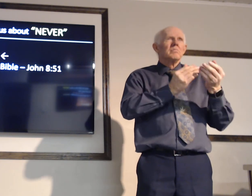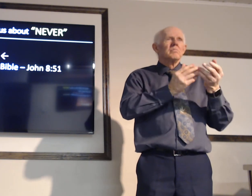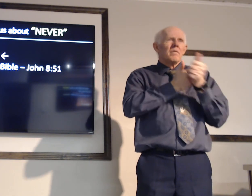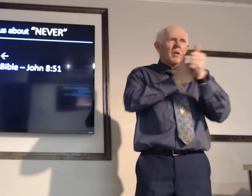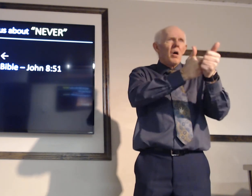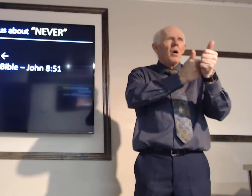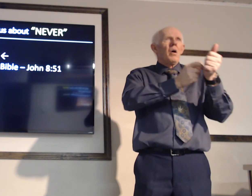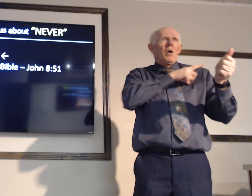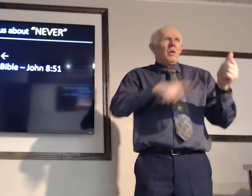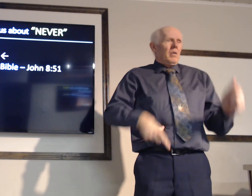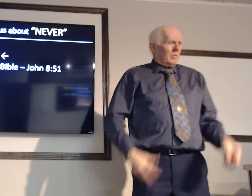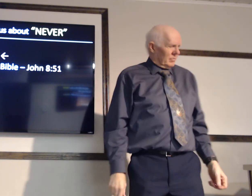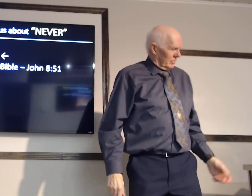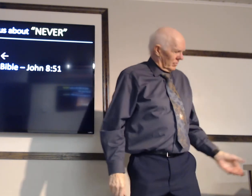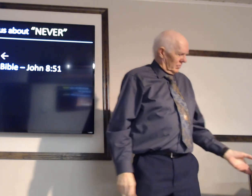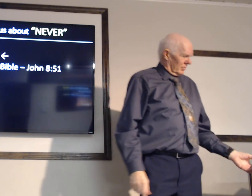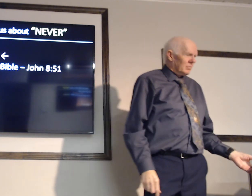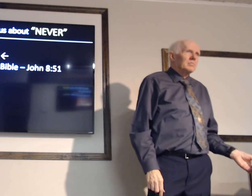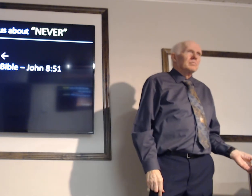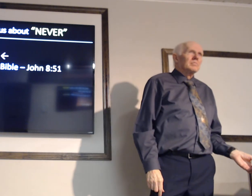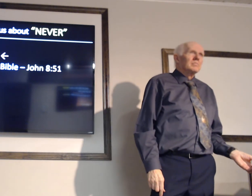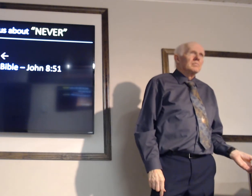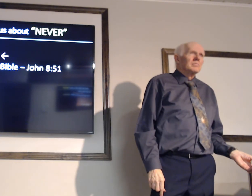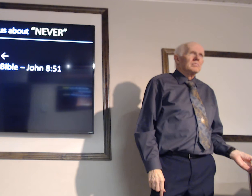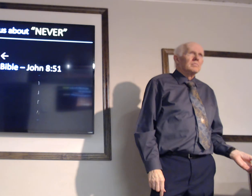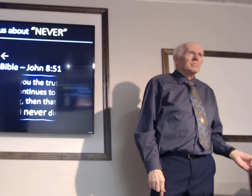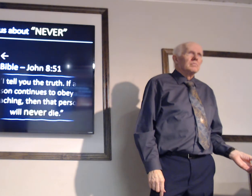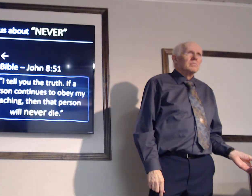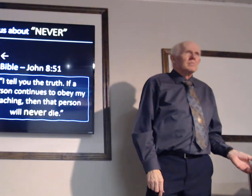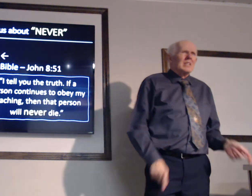his word and we follow the Lord.